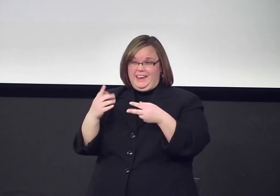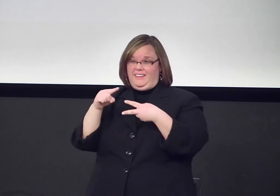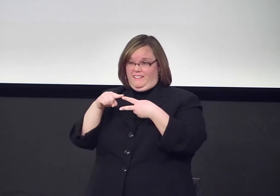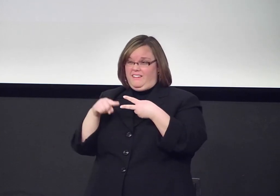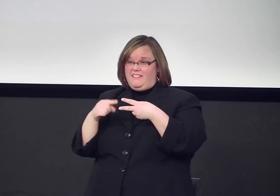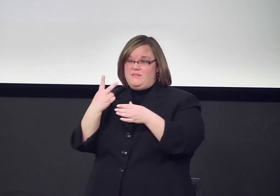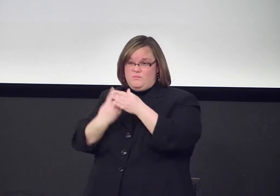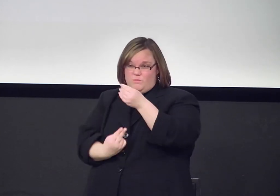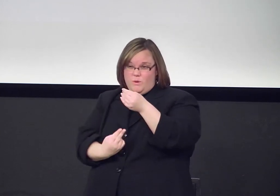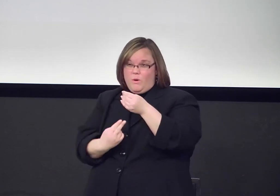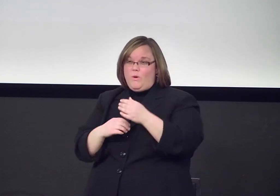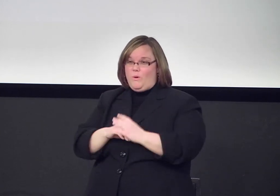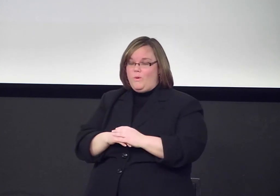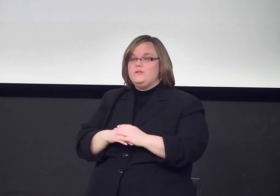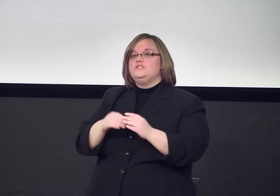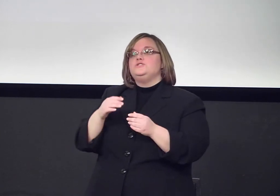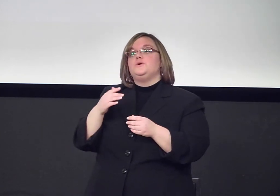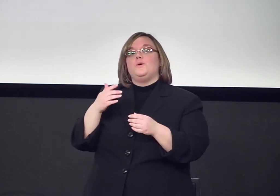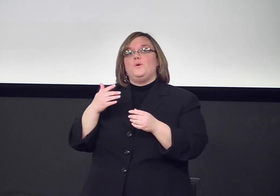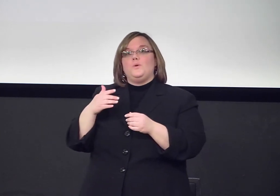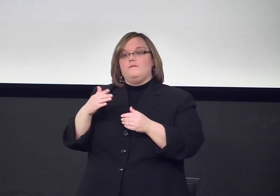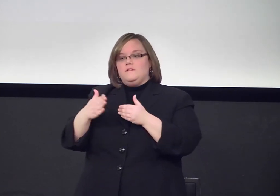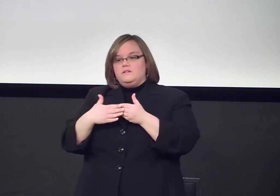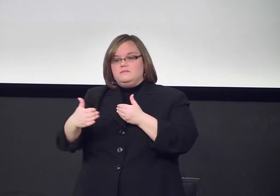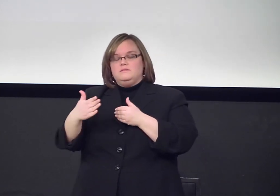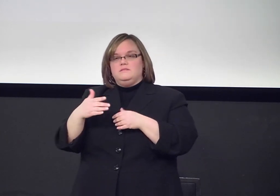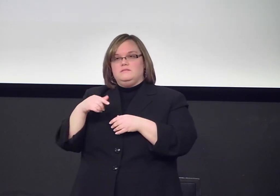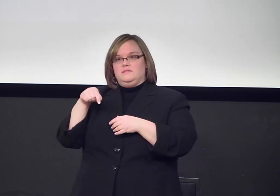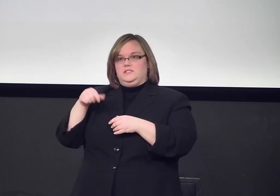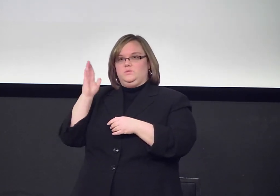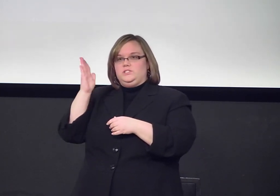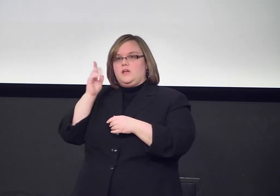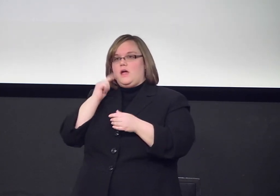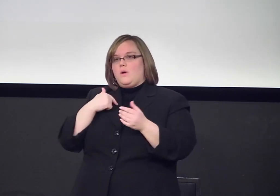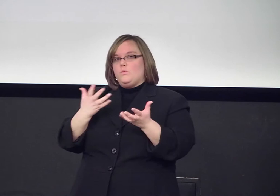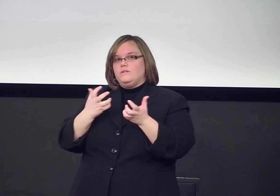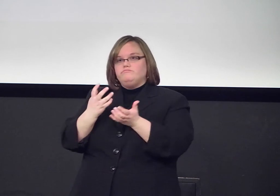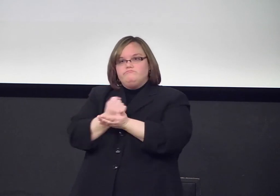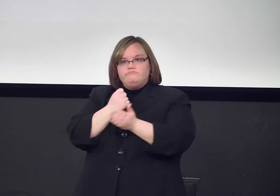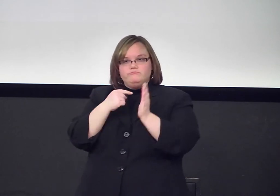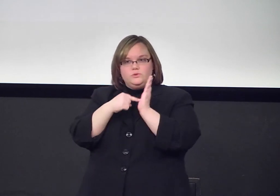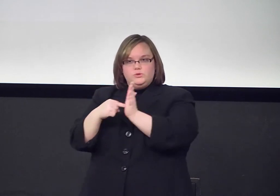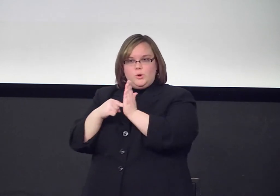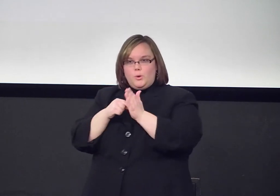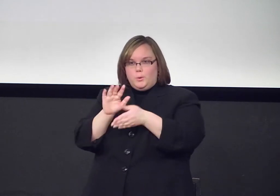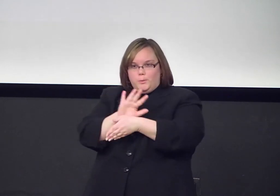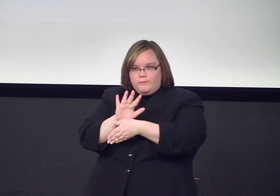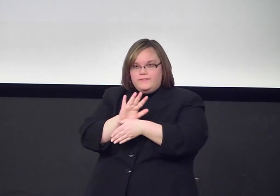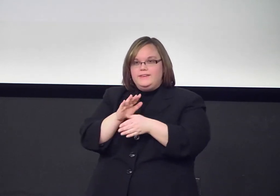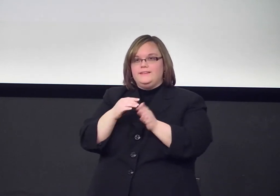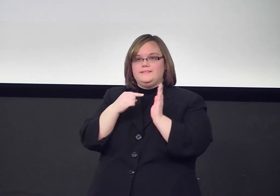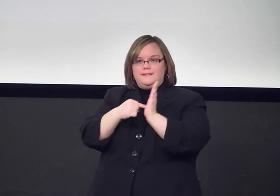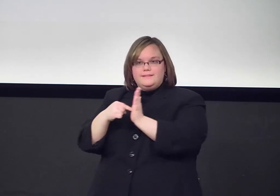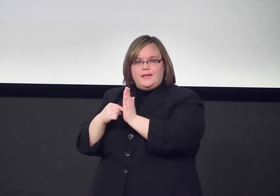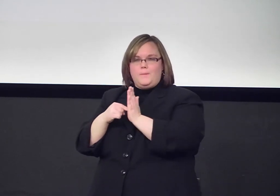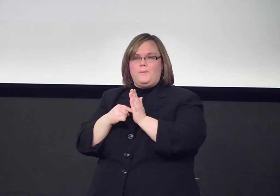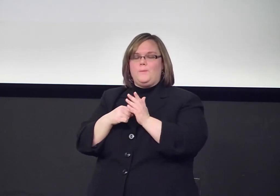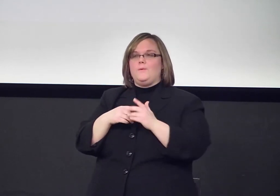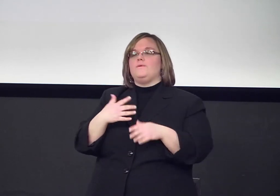And I found that there were a lot of instances within both of these. And so as I move on through this presentation, I'd actually